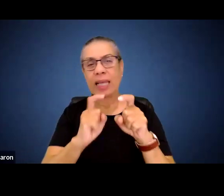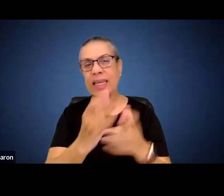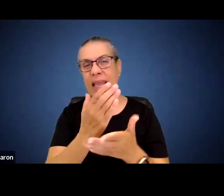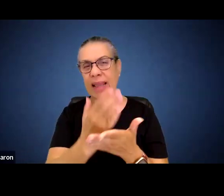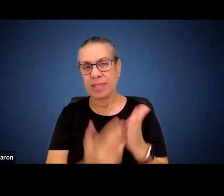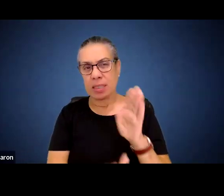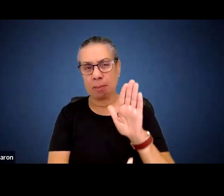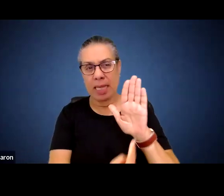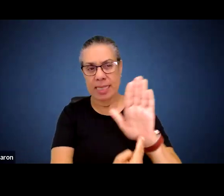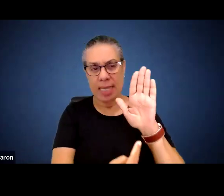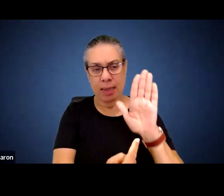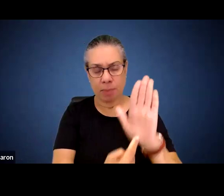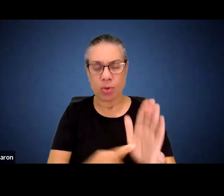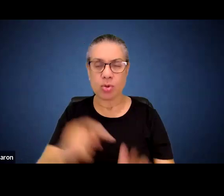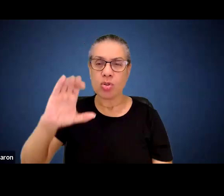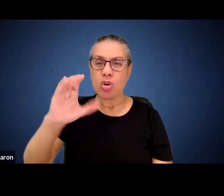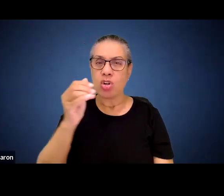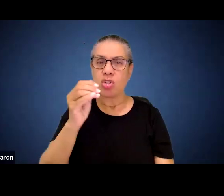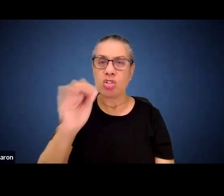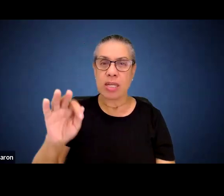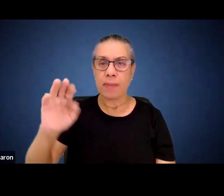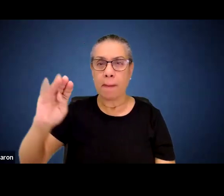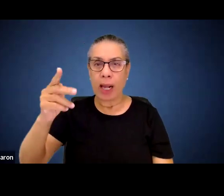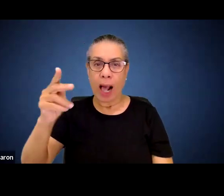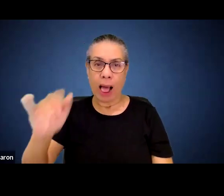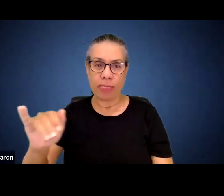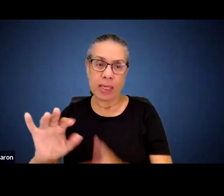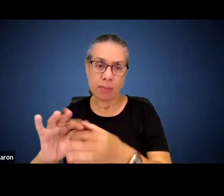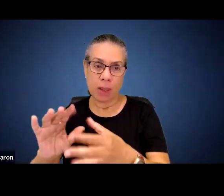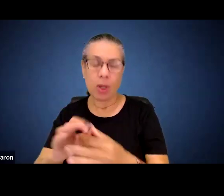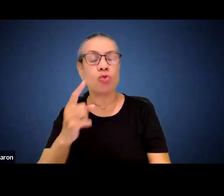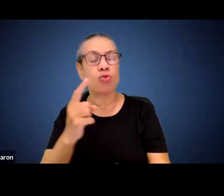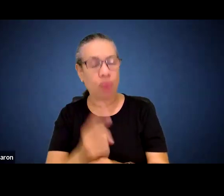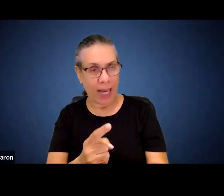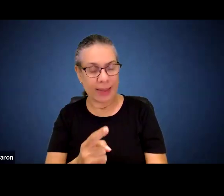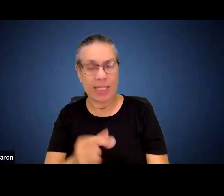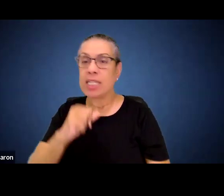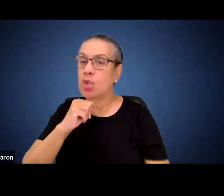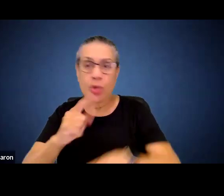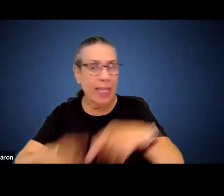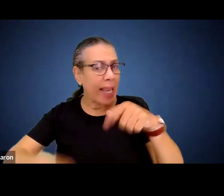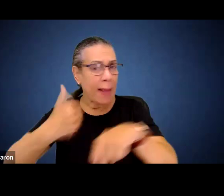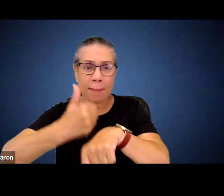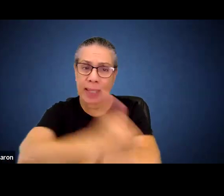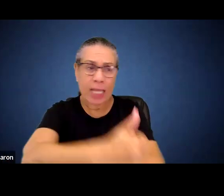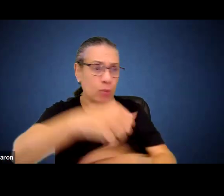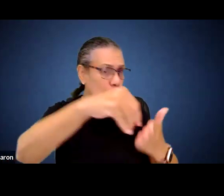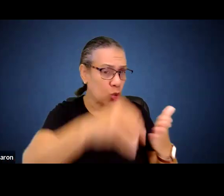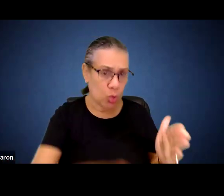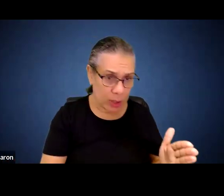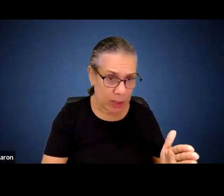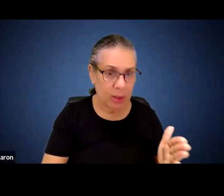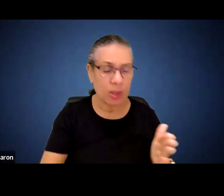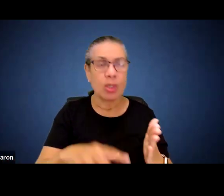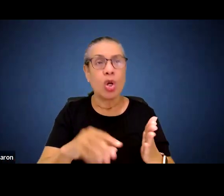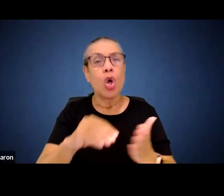what Chief McCarthy, for example, has been doing, because you're right, it is not the students, it is the students